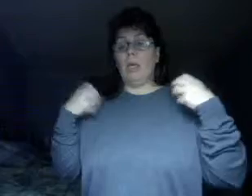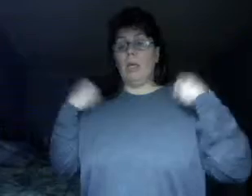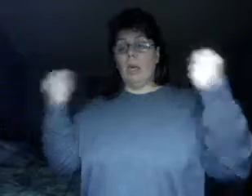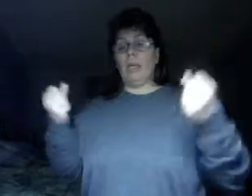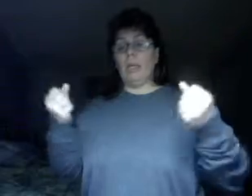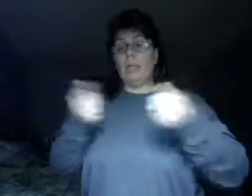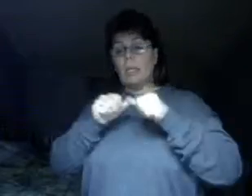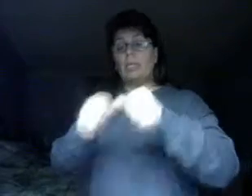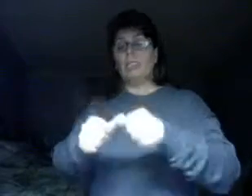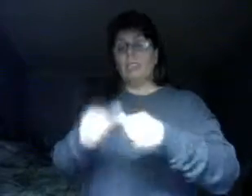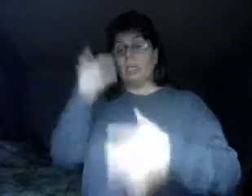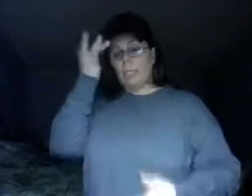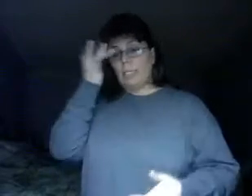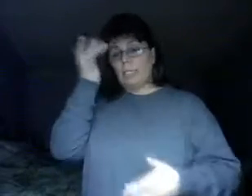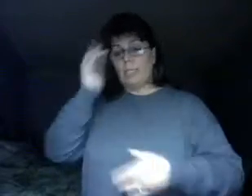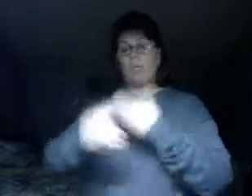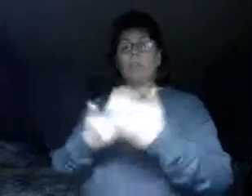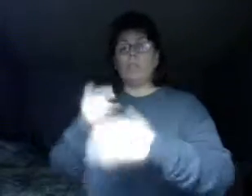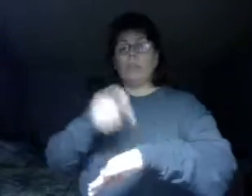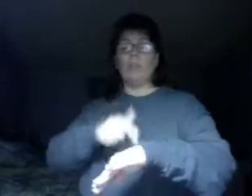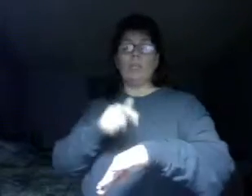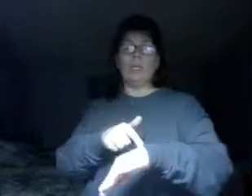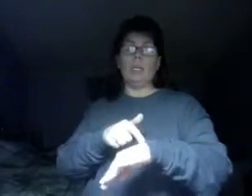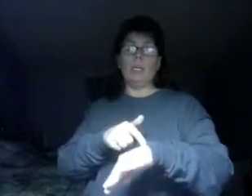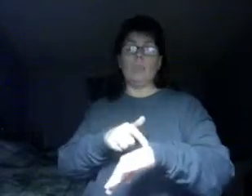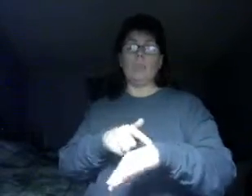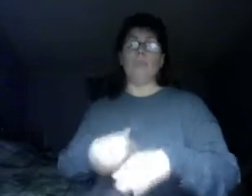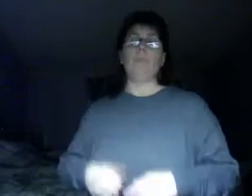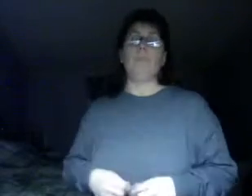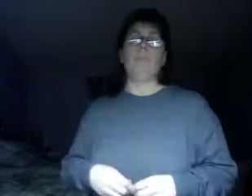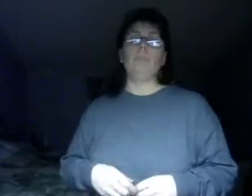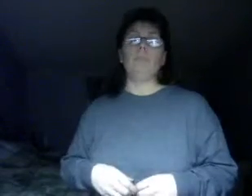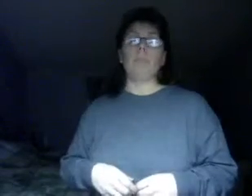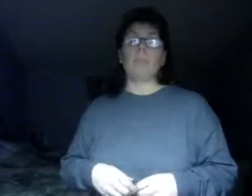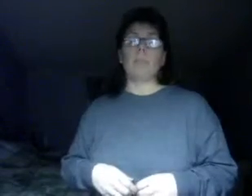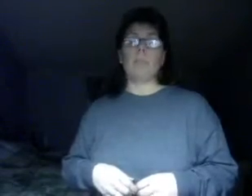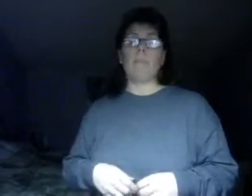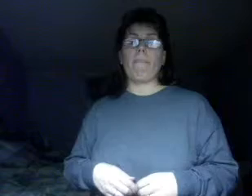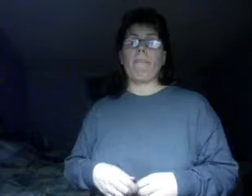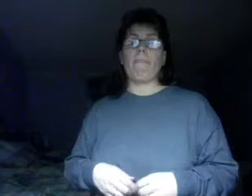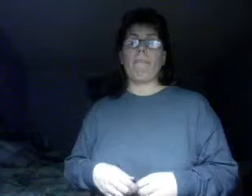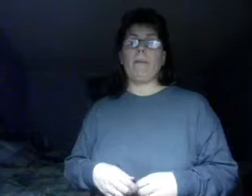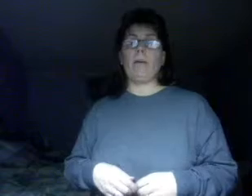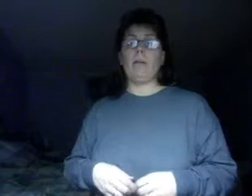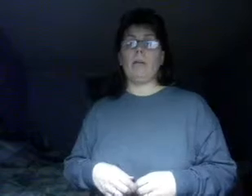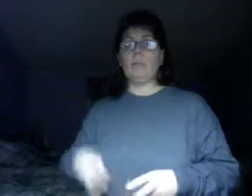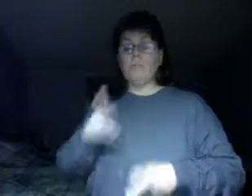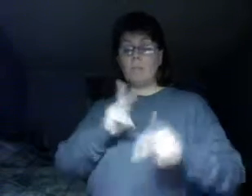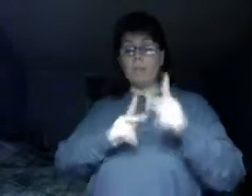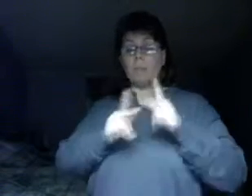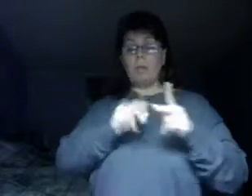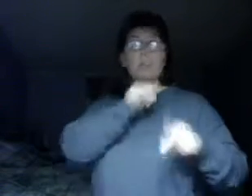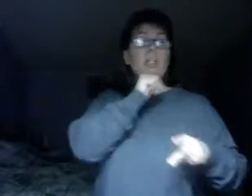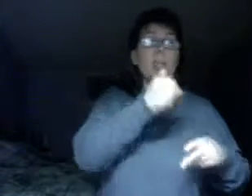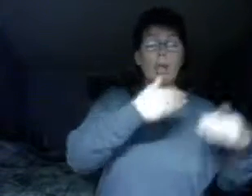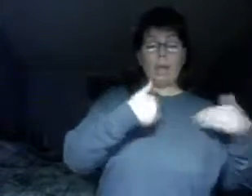brownish blotch about the size of a quarter. In people who do not have HIV infection, the only people who ever